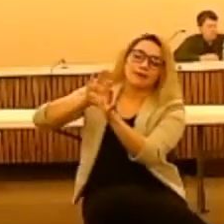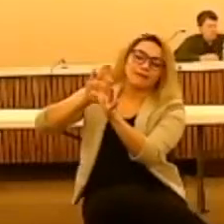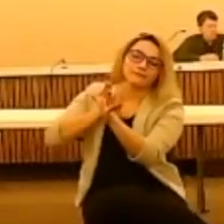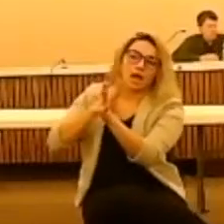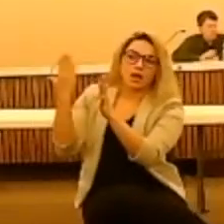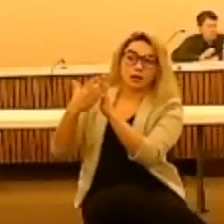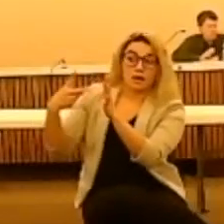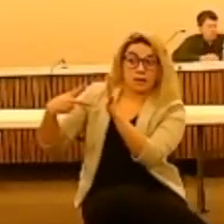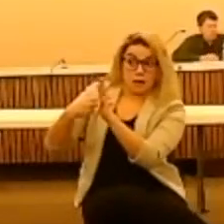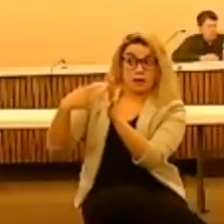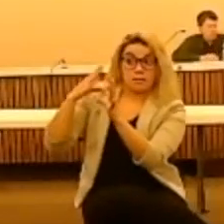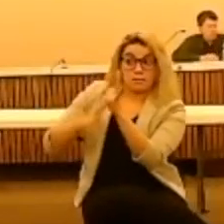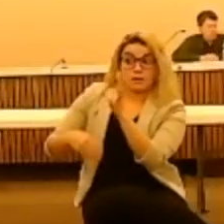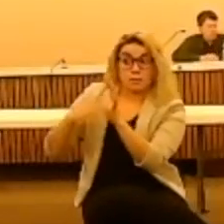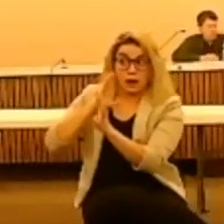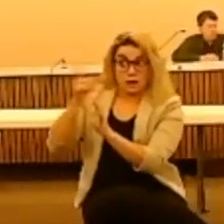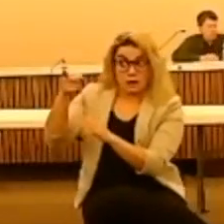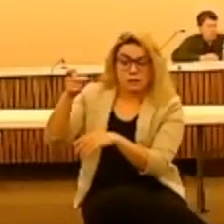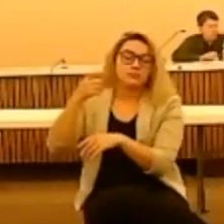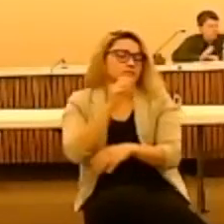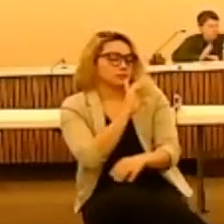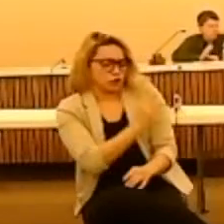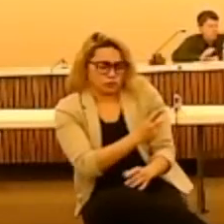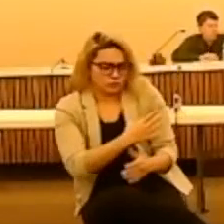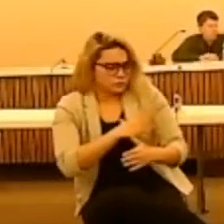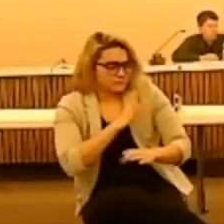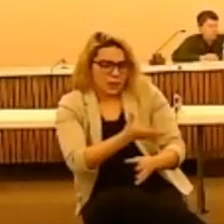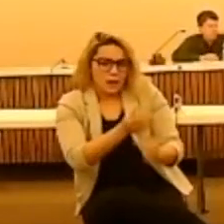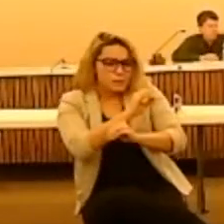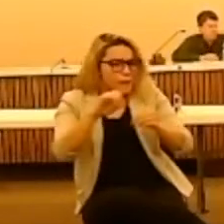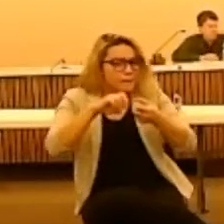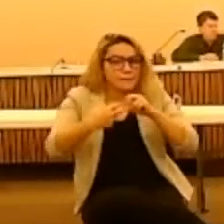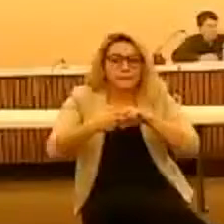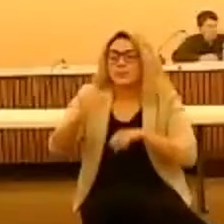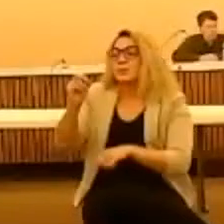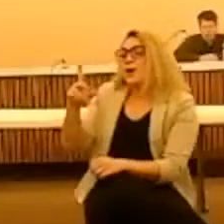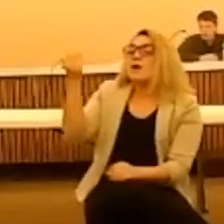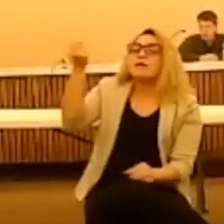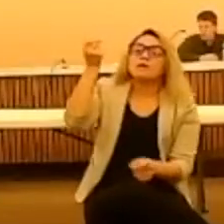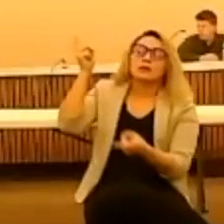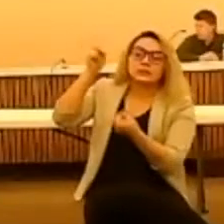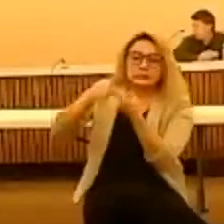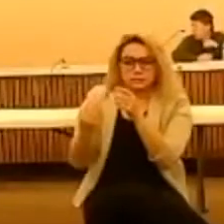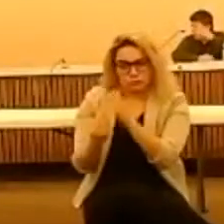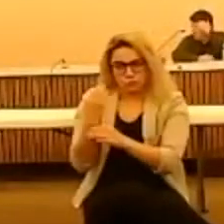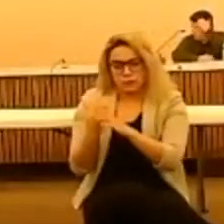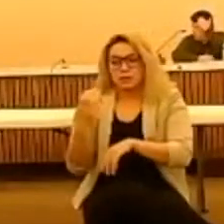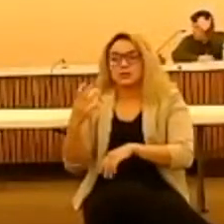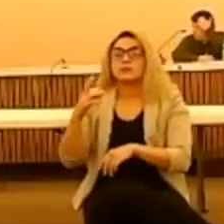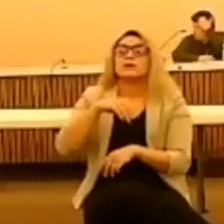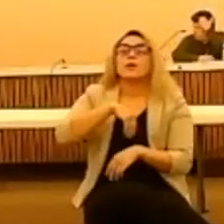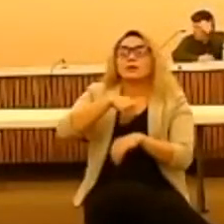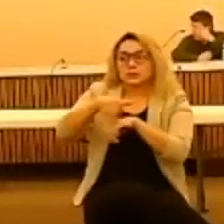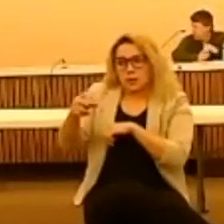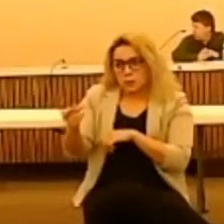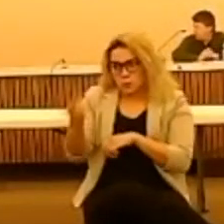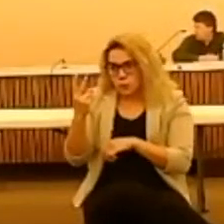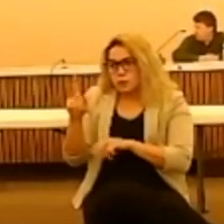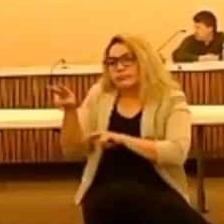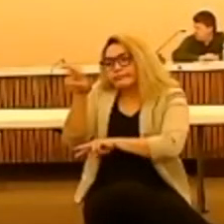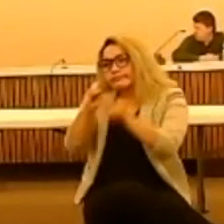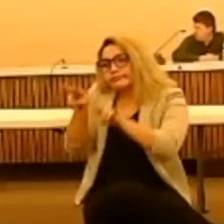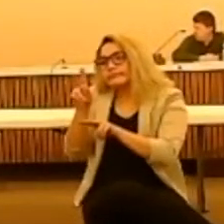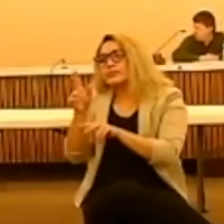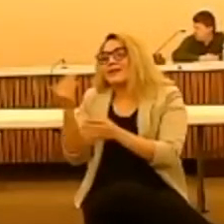the decision until the spring to see if it does in fact bud. That sounds like a very logical answer. I like it. Anyone